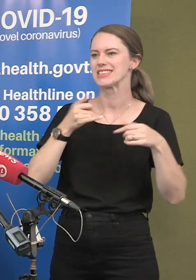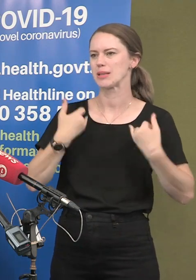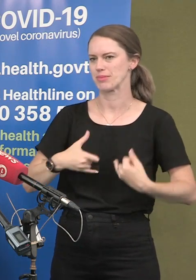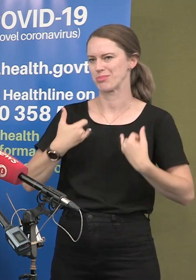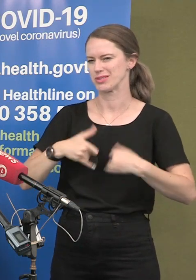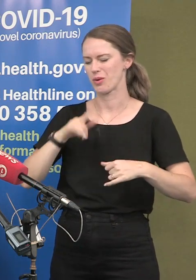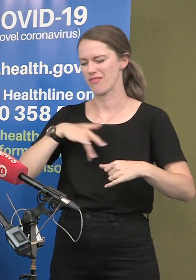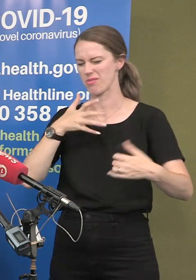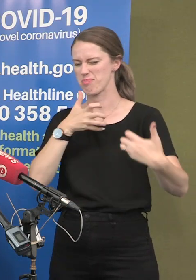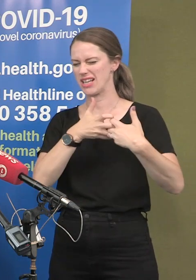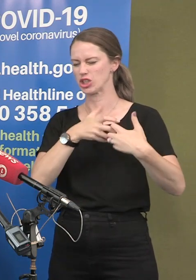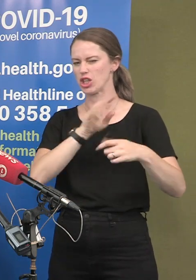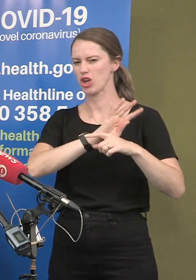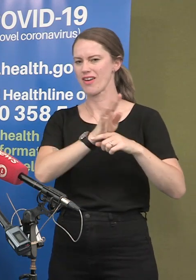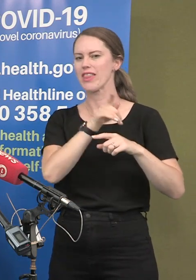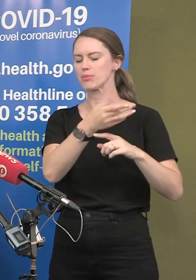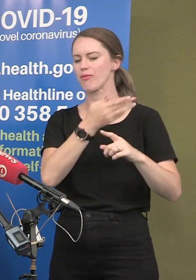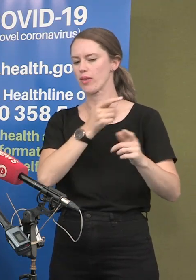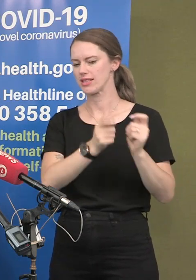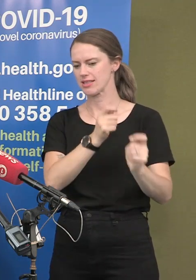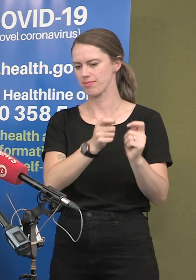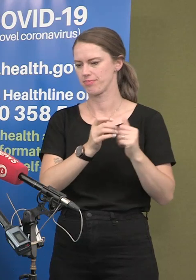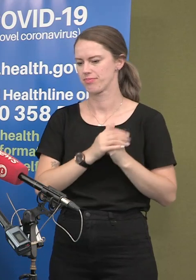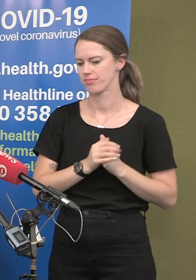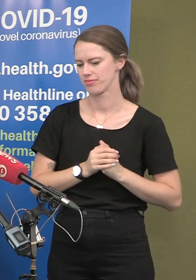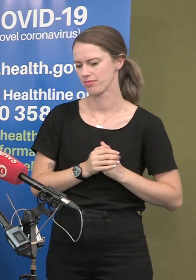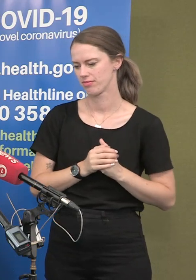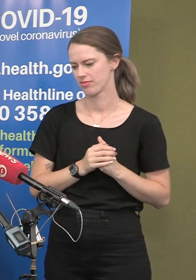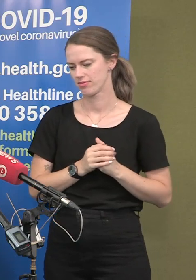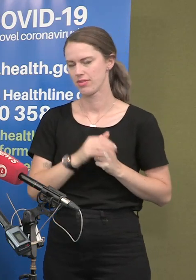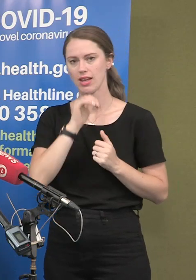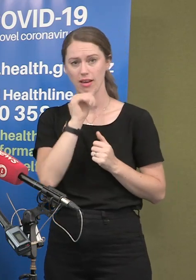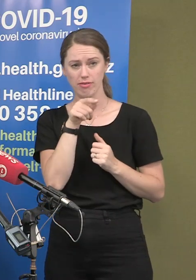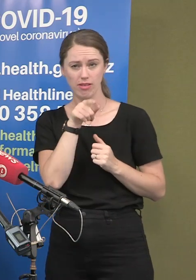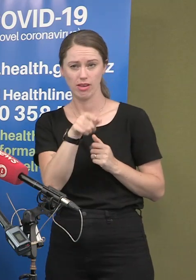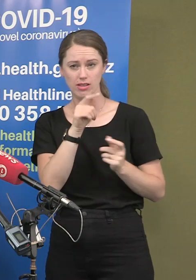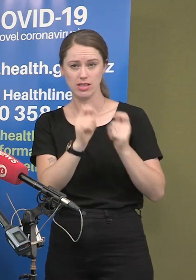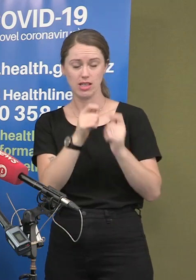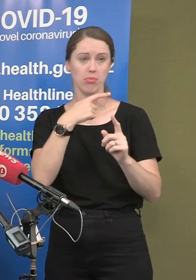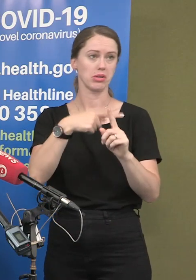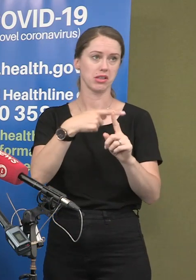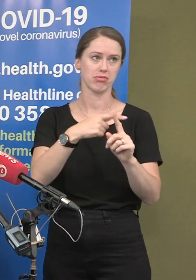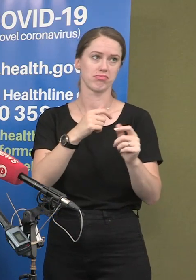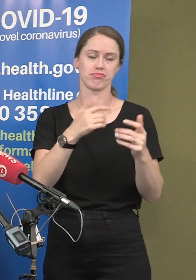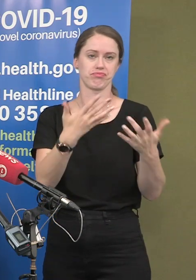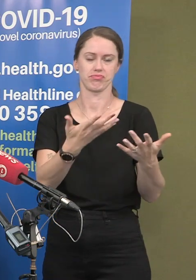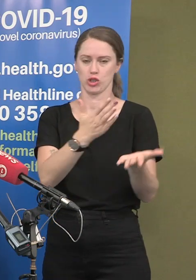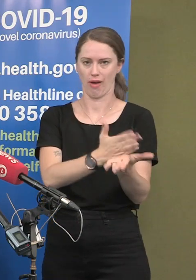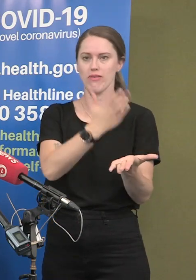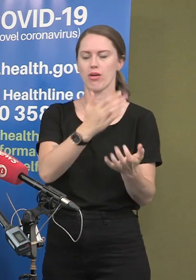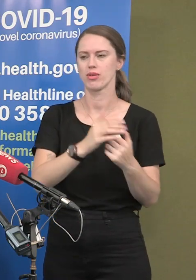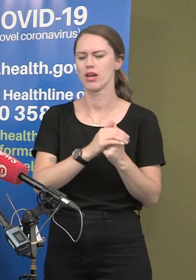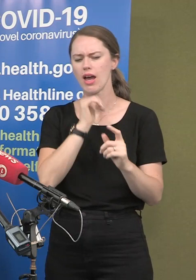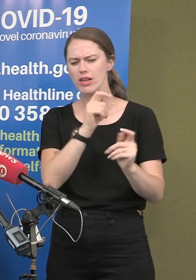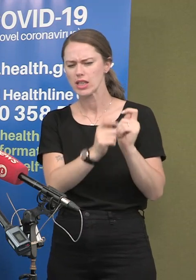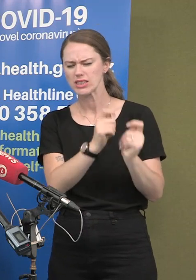with COVID-19. So that's before they're tested. If the testing is positive, then they become a confirmed case.